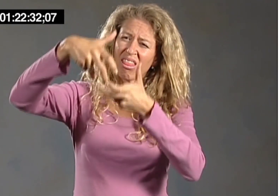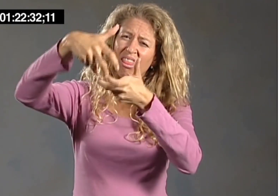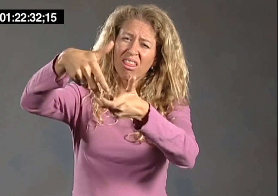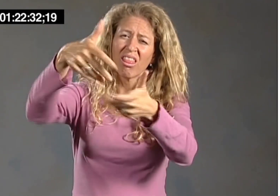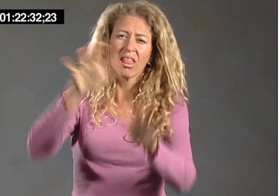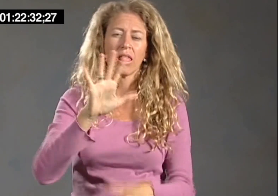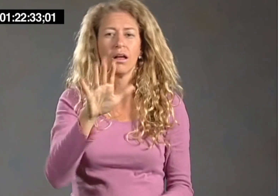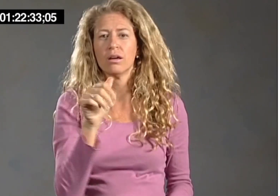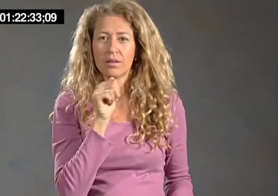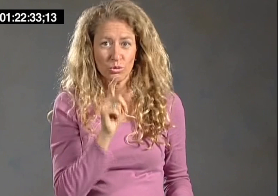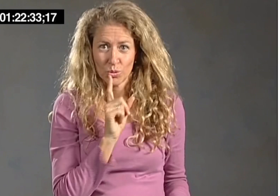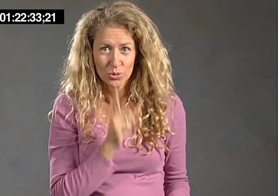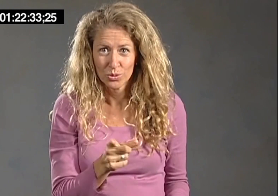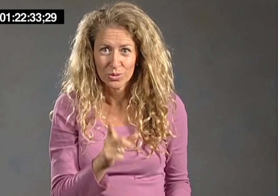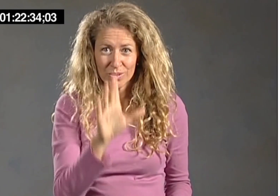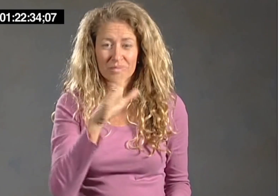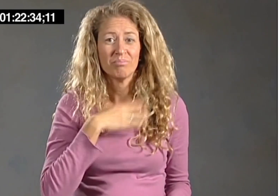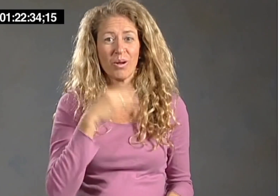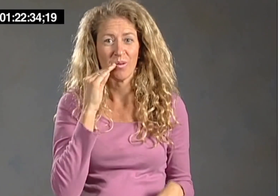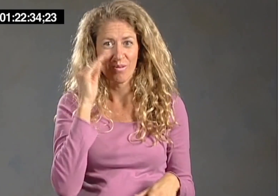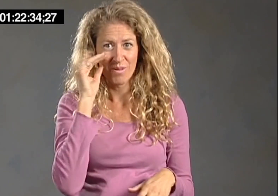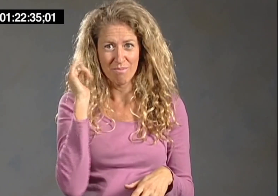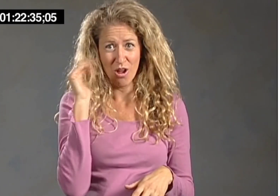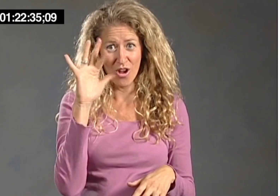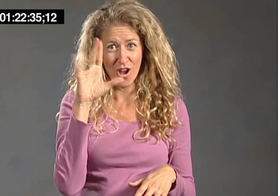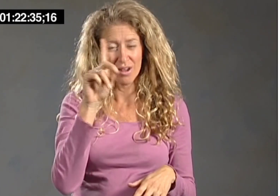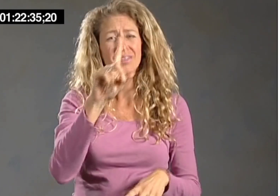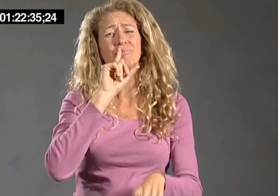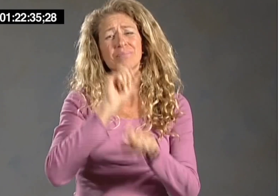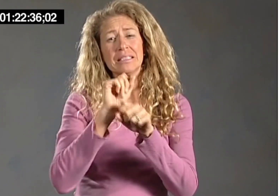backyard has a lot of trees. There's a fig tree,